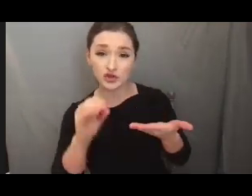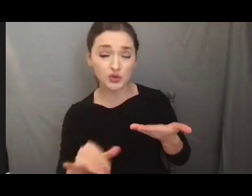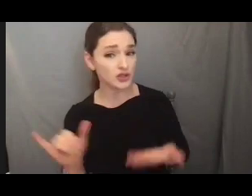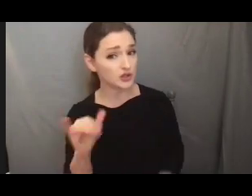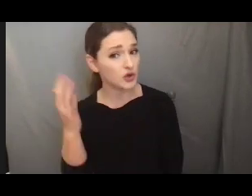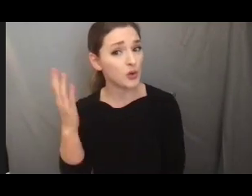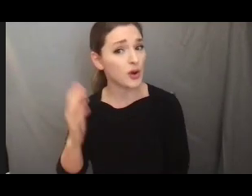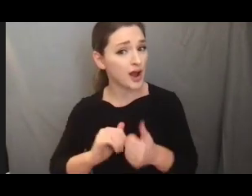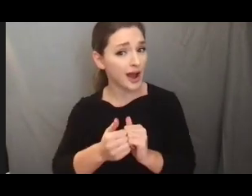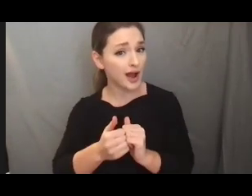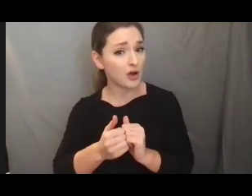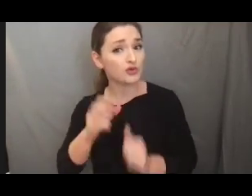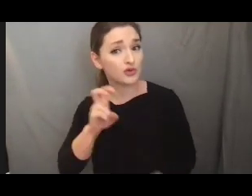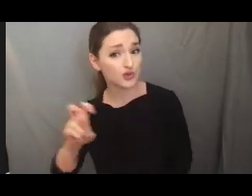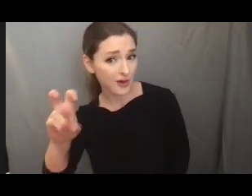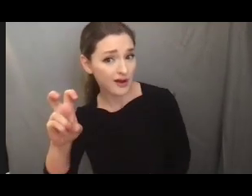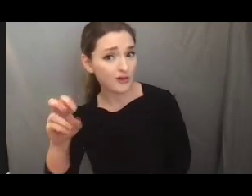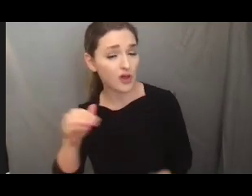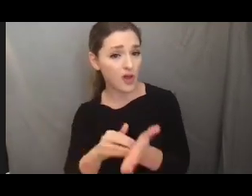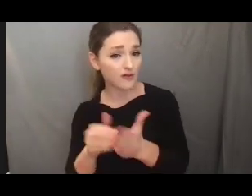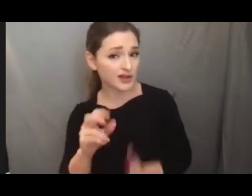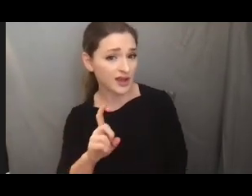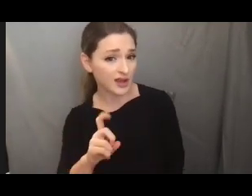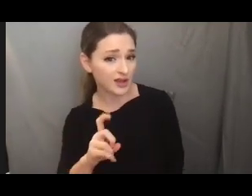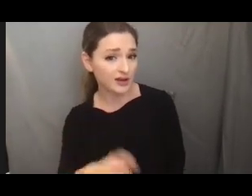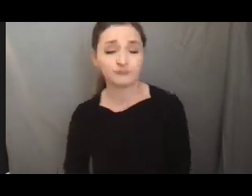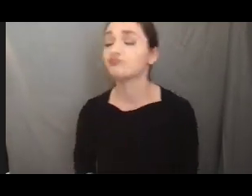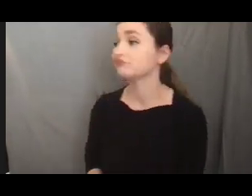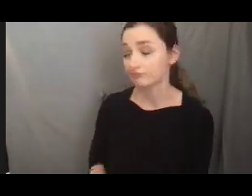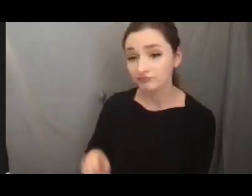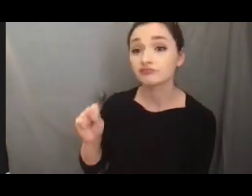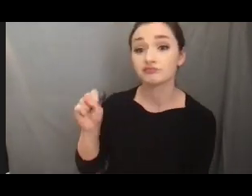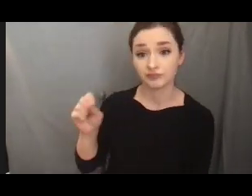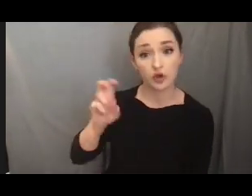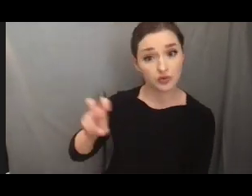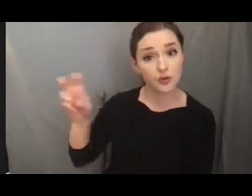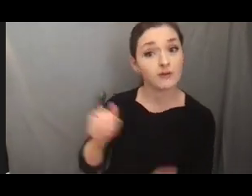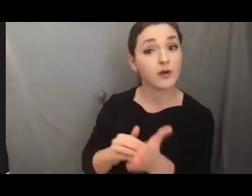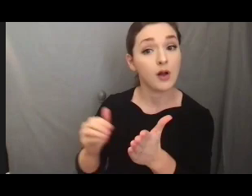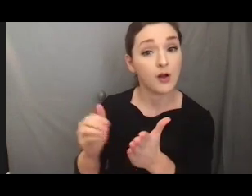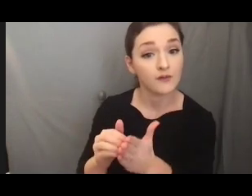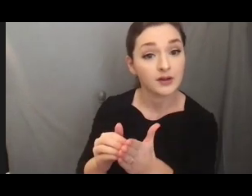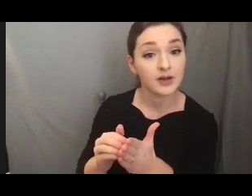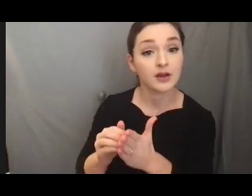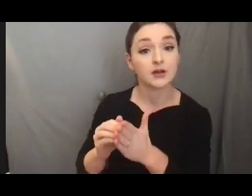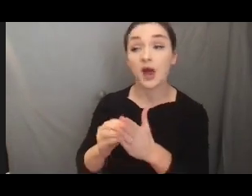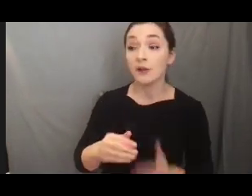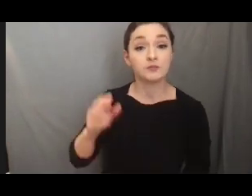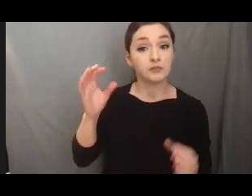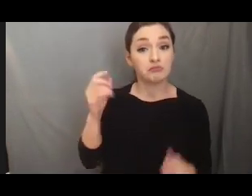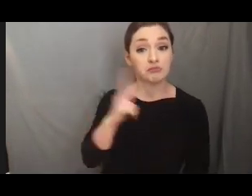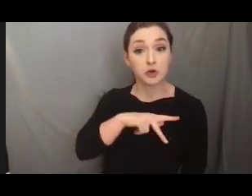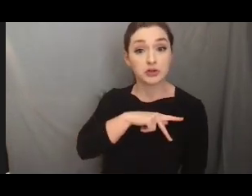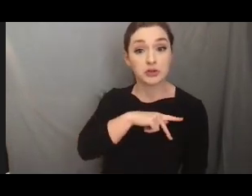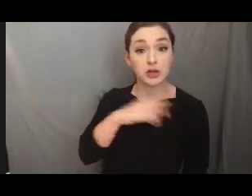One helps thing people with don't that? understand that I definitely didn't understand. I've been here 11 years, and I didn't get that they were on the road, at